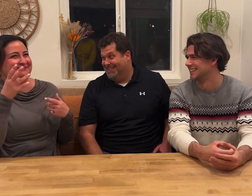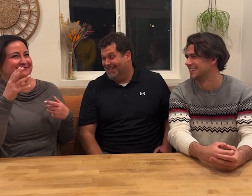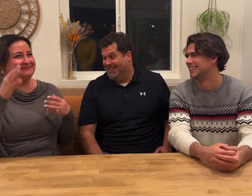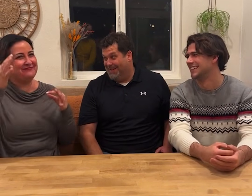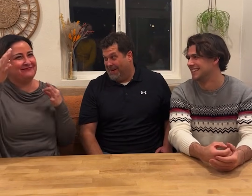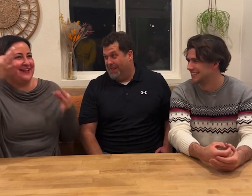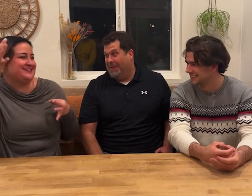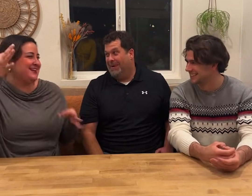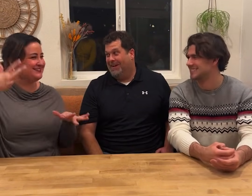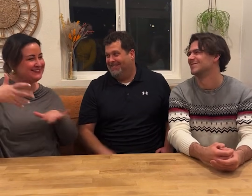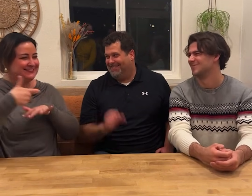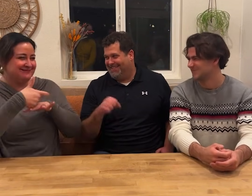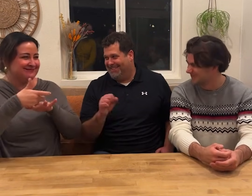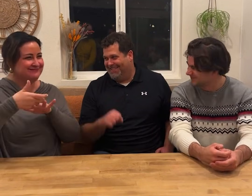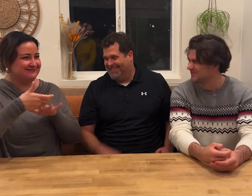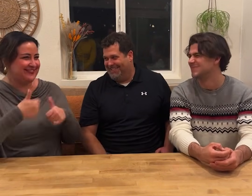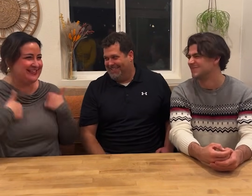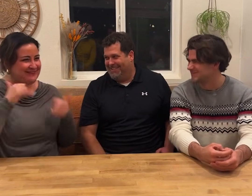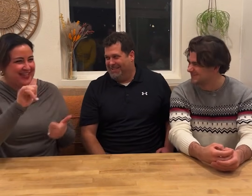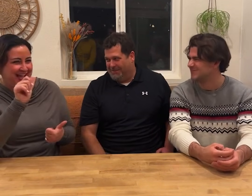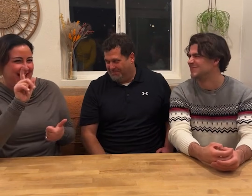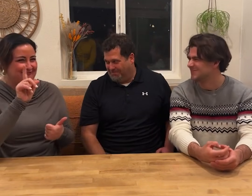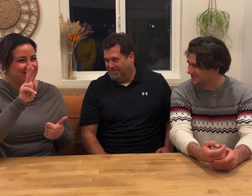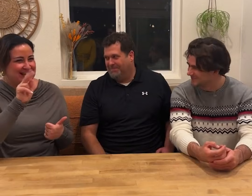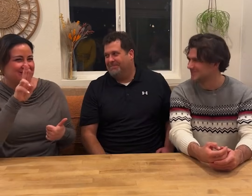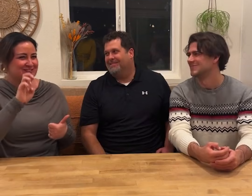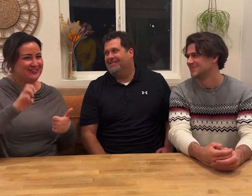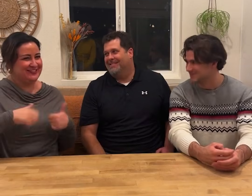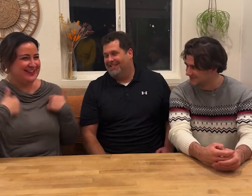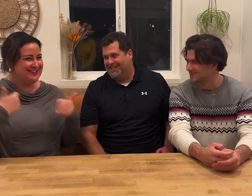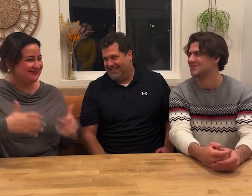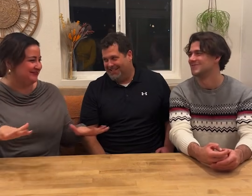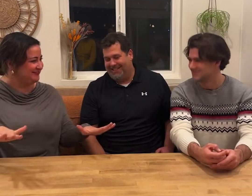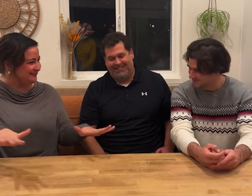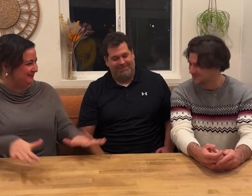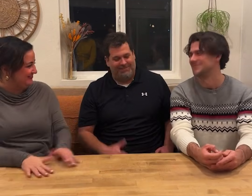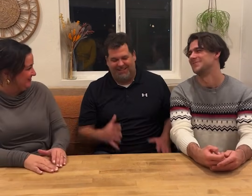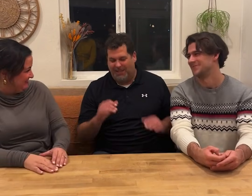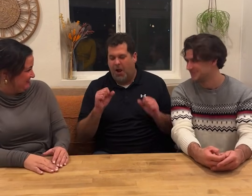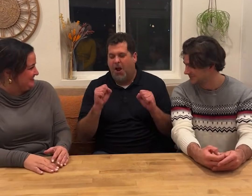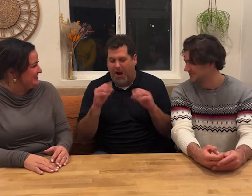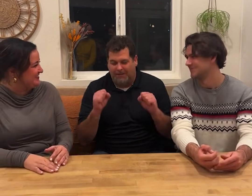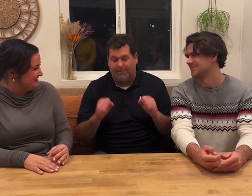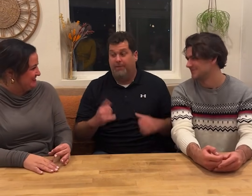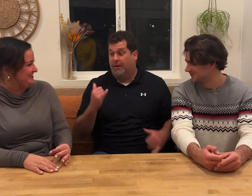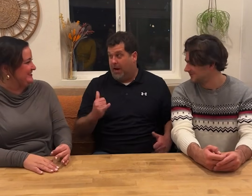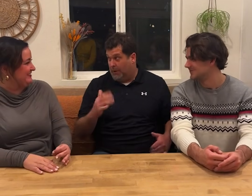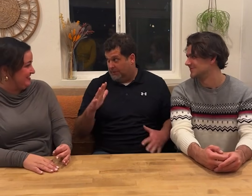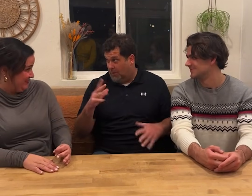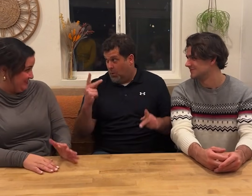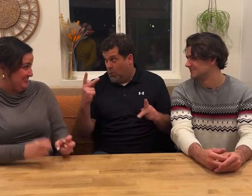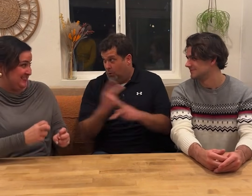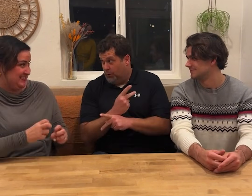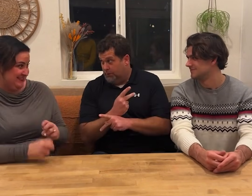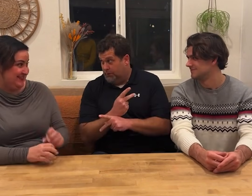ride. And what a fantasy. You lived out that adventure. It was awesome.